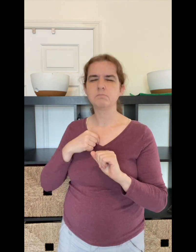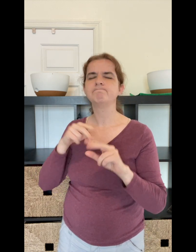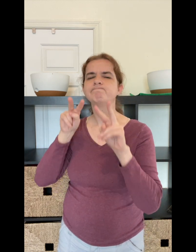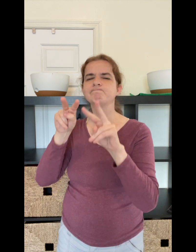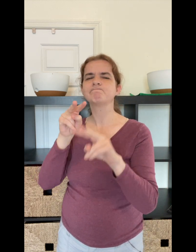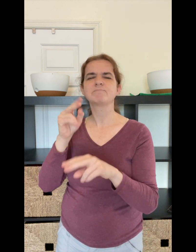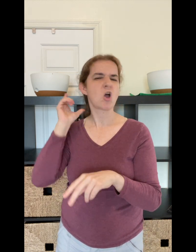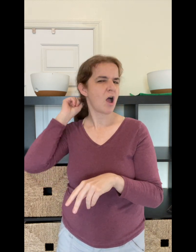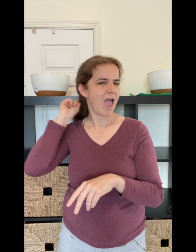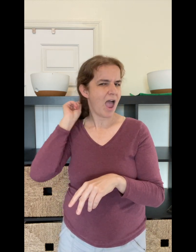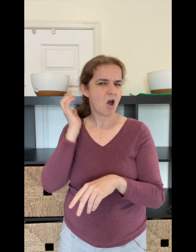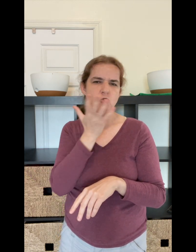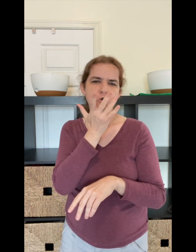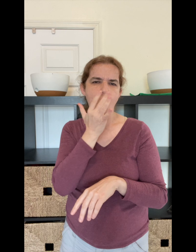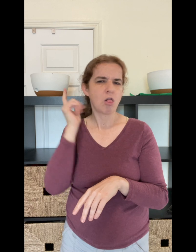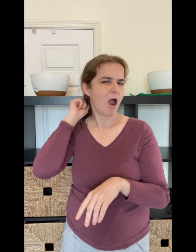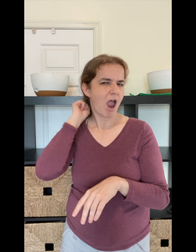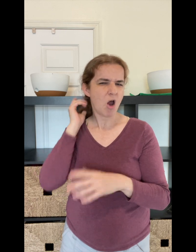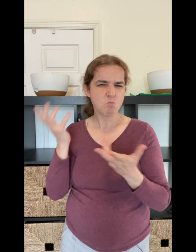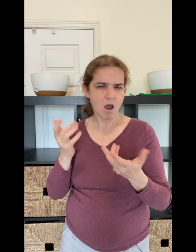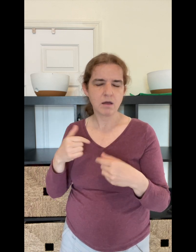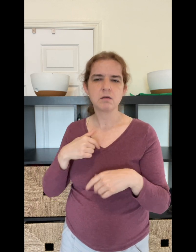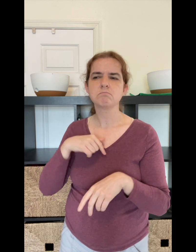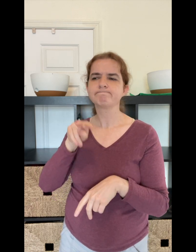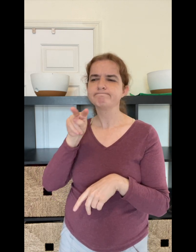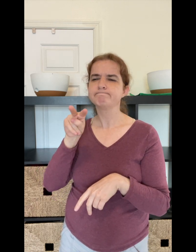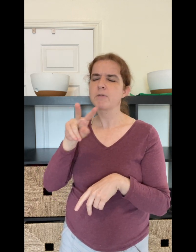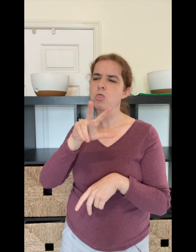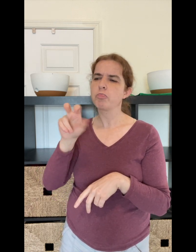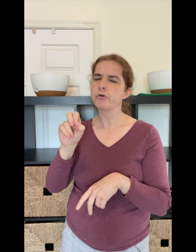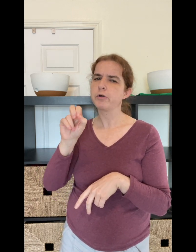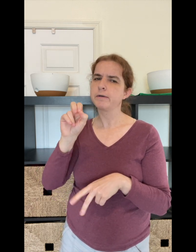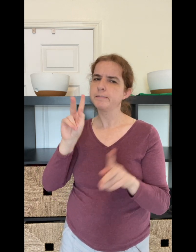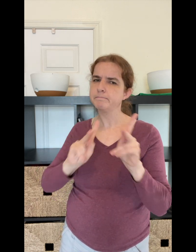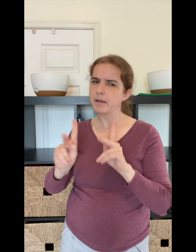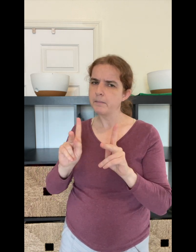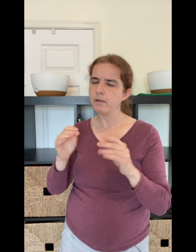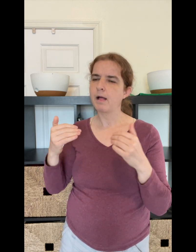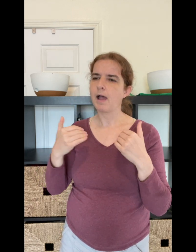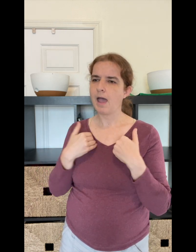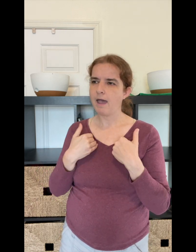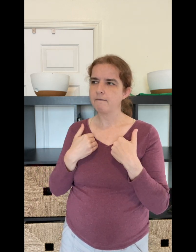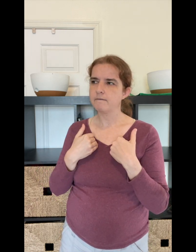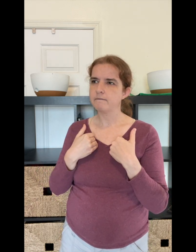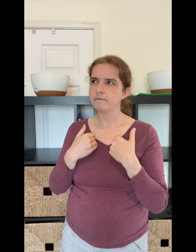people in that group. I'm looking at their hair color to see what their hair color is. 30 people in the group.